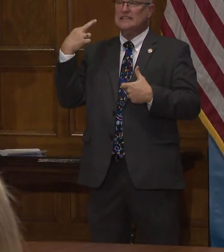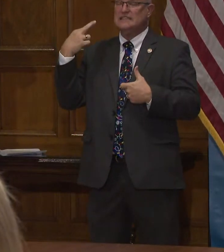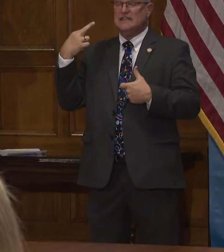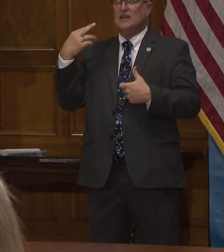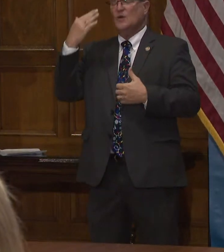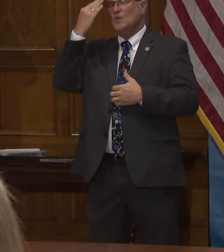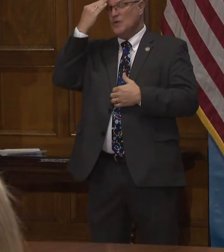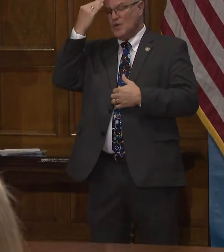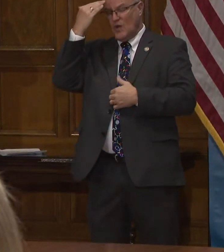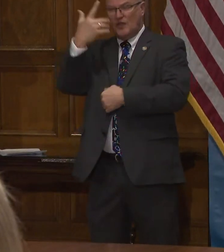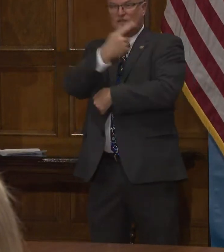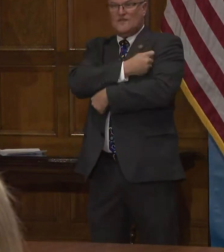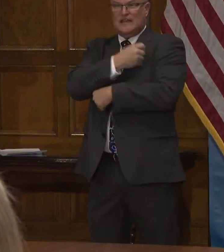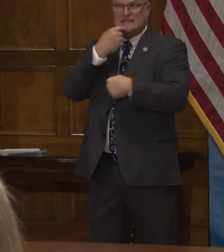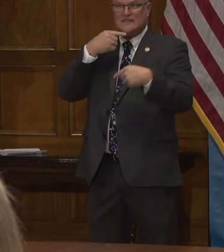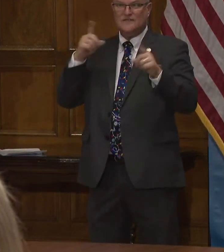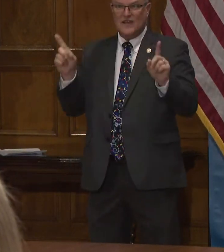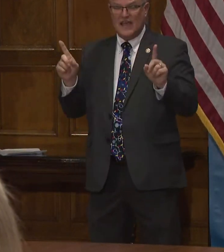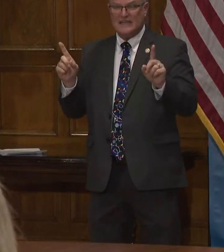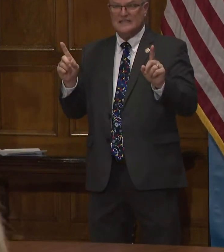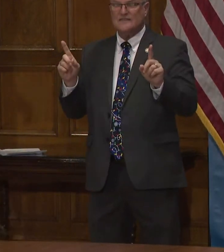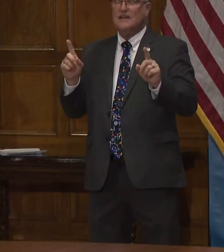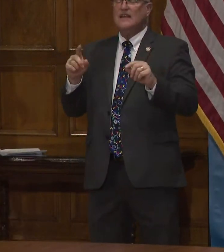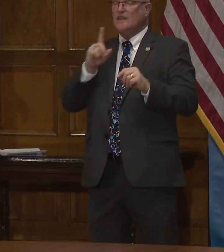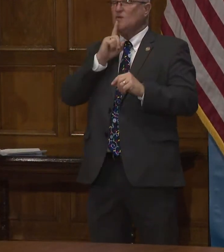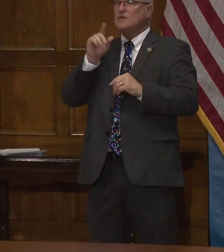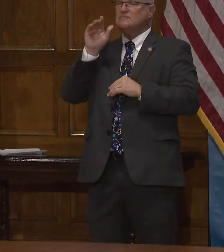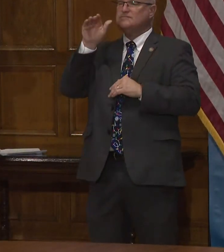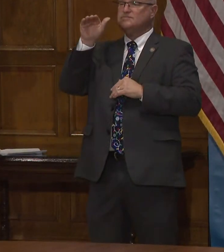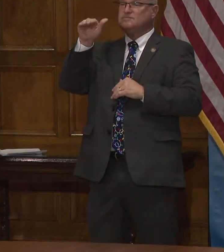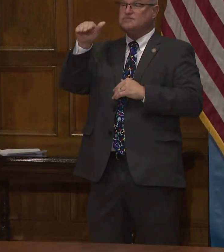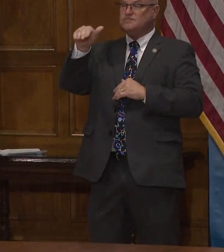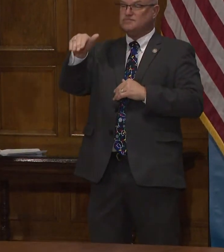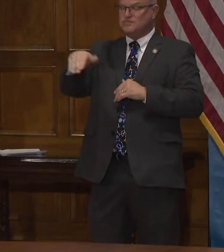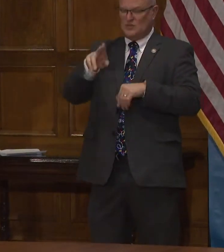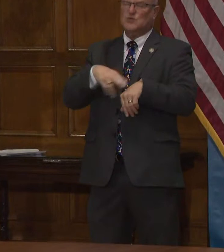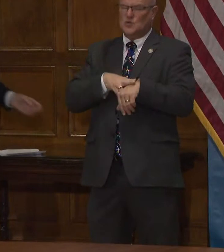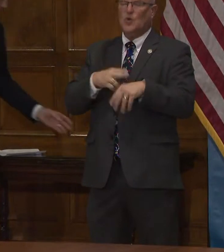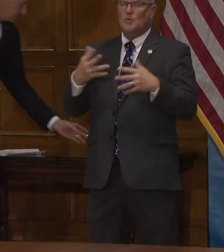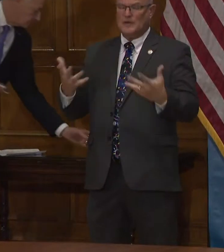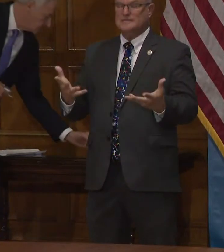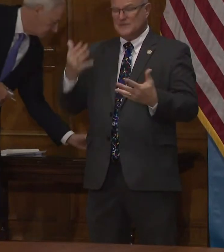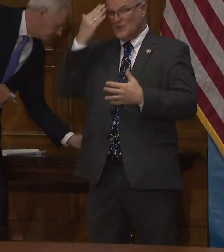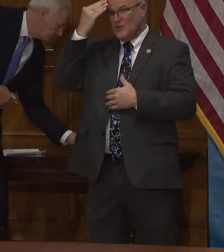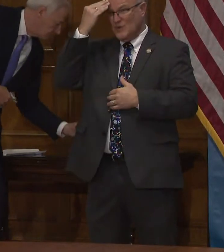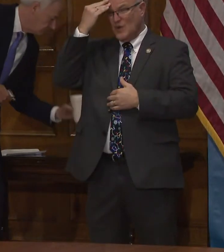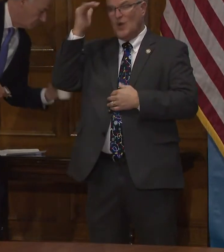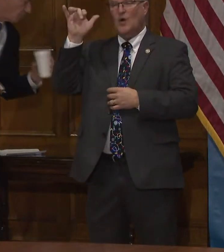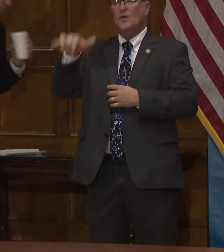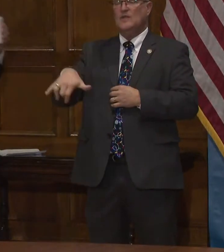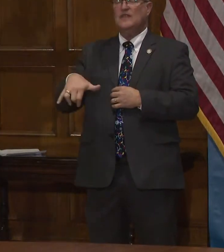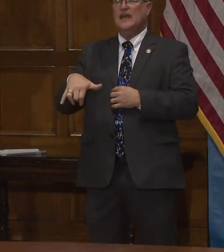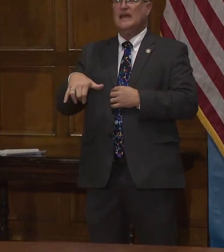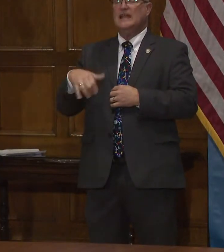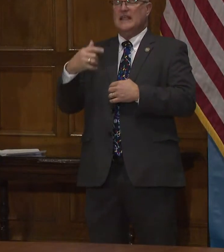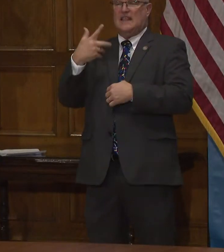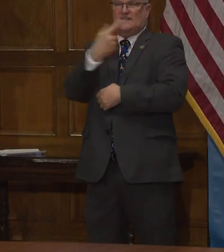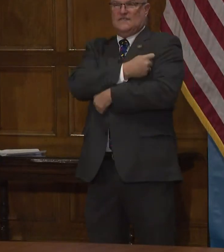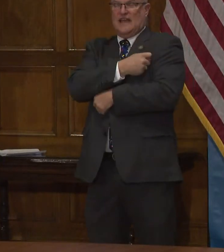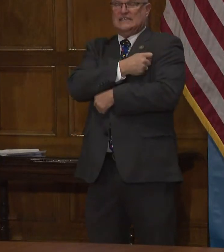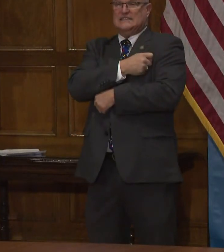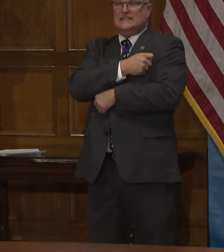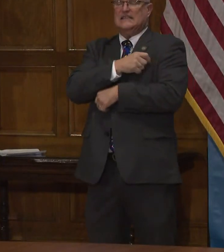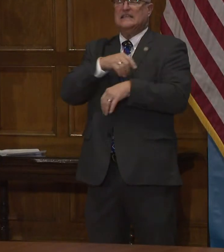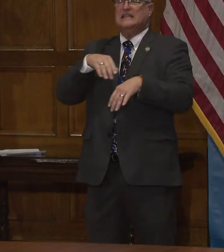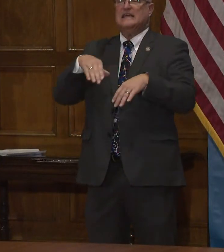know that the vaccines are effective. They wane over time. That's not something that we don't know about. We know that vaccines tend to take less